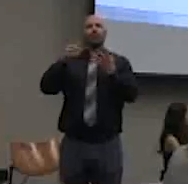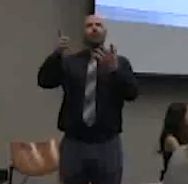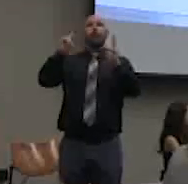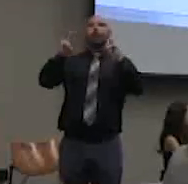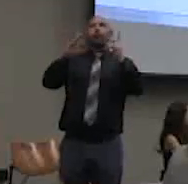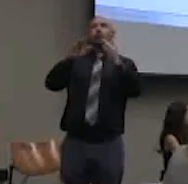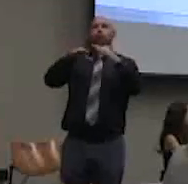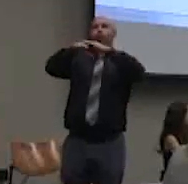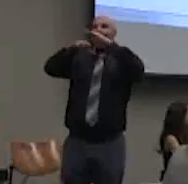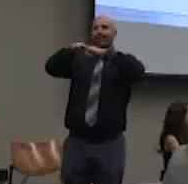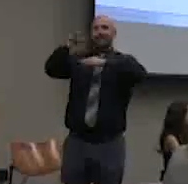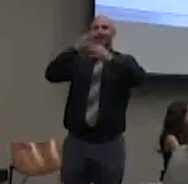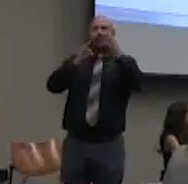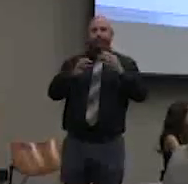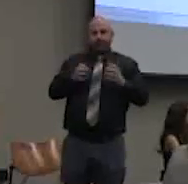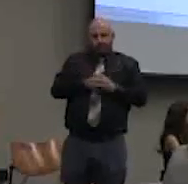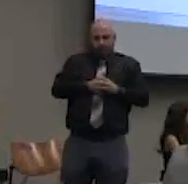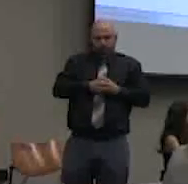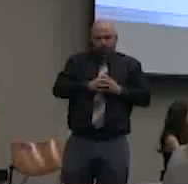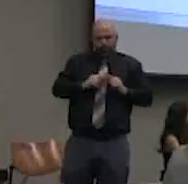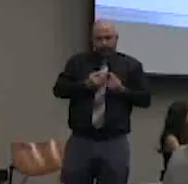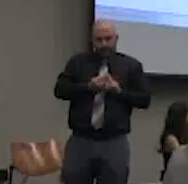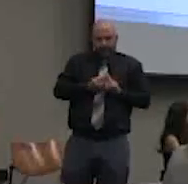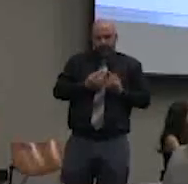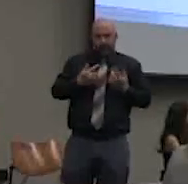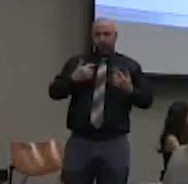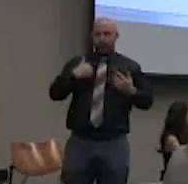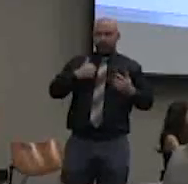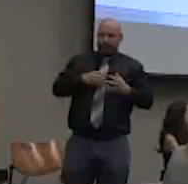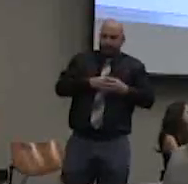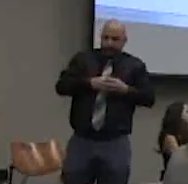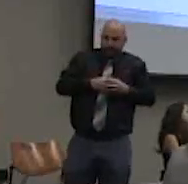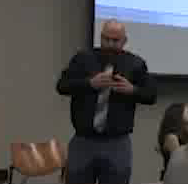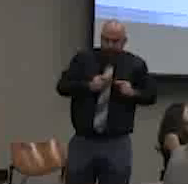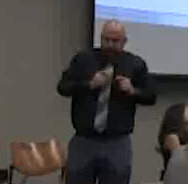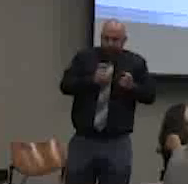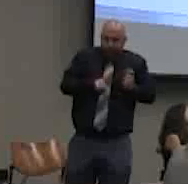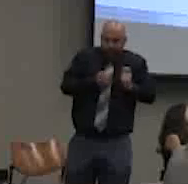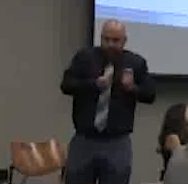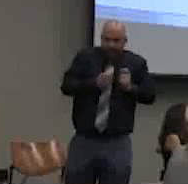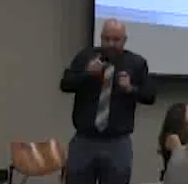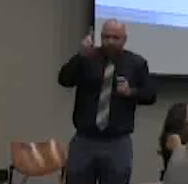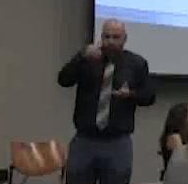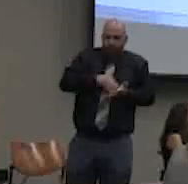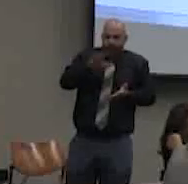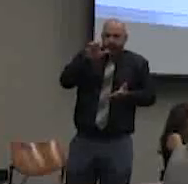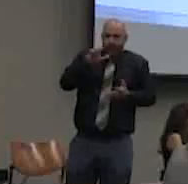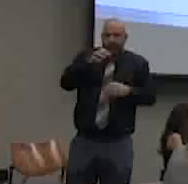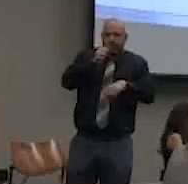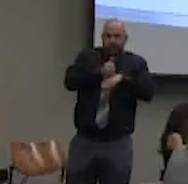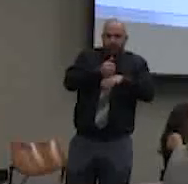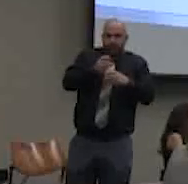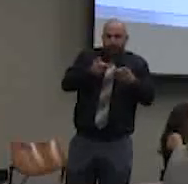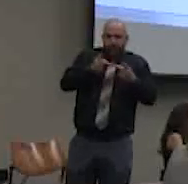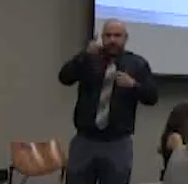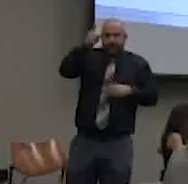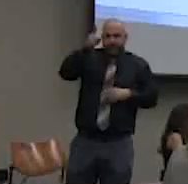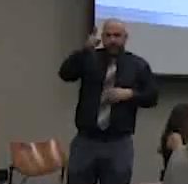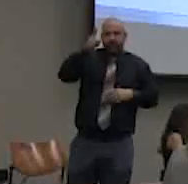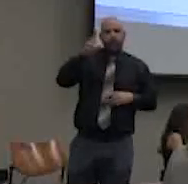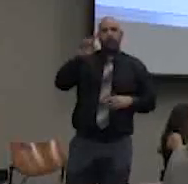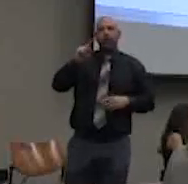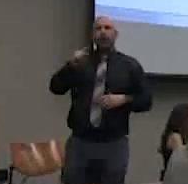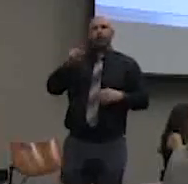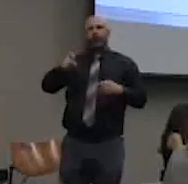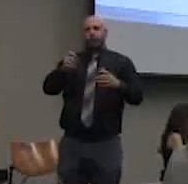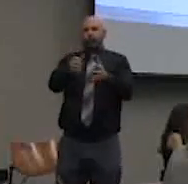Rouge trying to ourselves drive change across 1,500 sites and tens if not hundreds of thousands